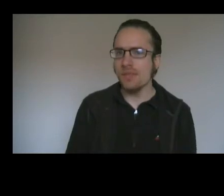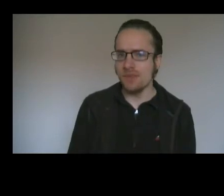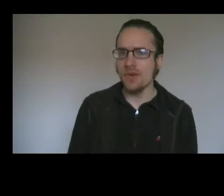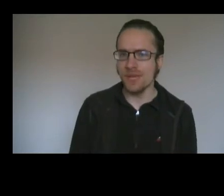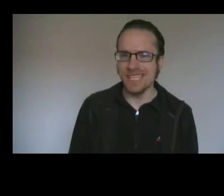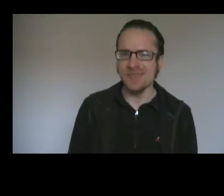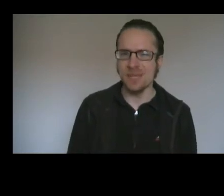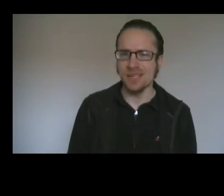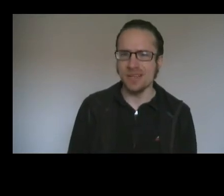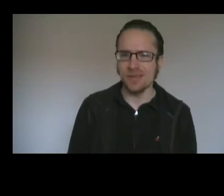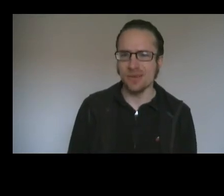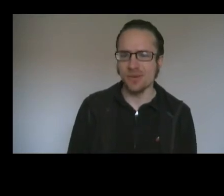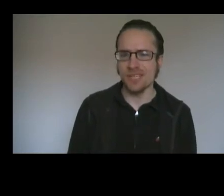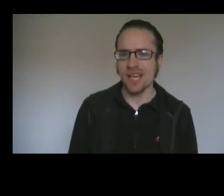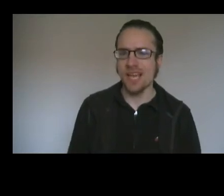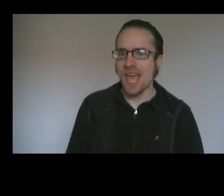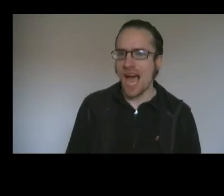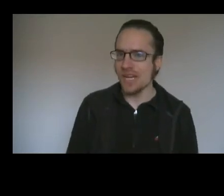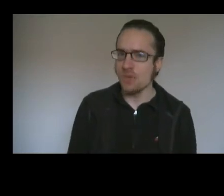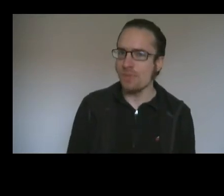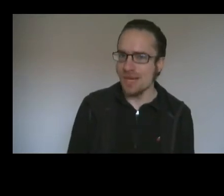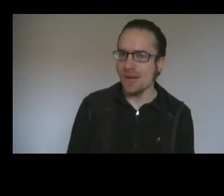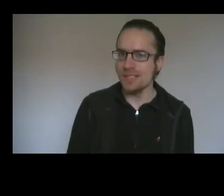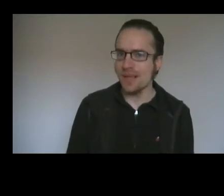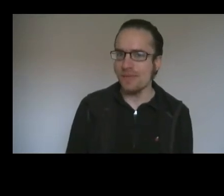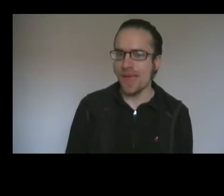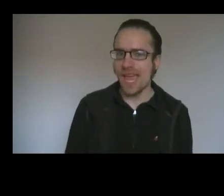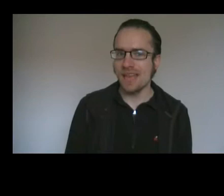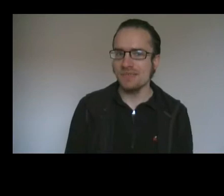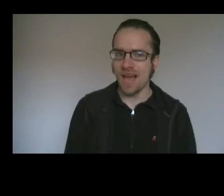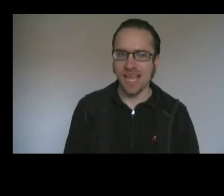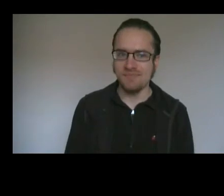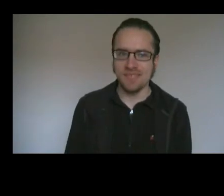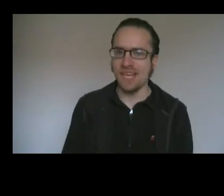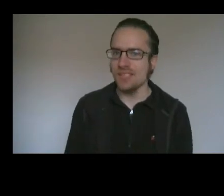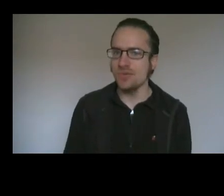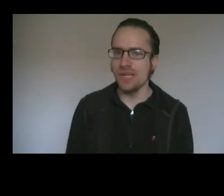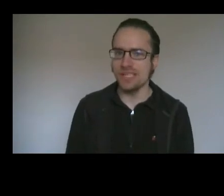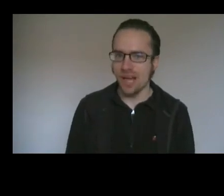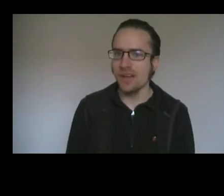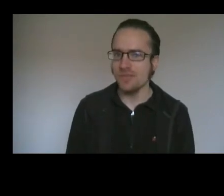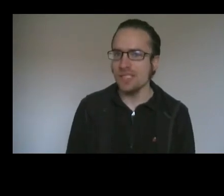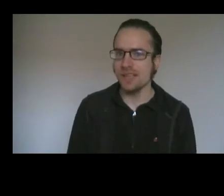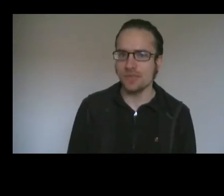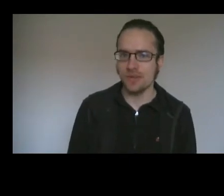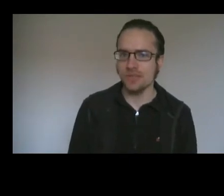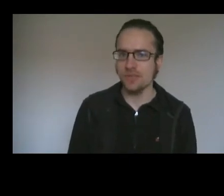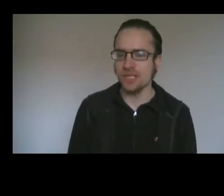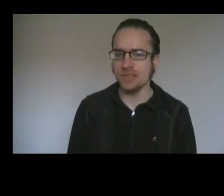video is a bit on the long side, I don't repeat myself, and I get into a lot of details about the subject